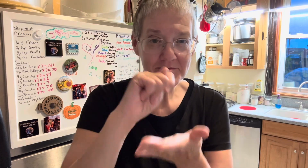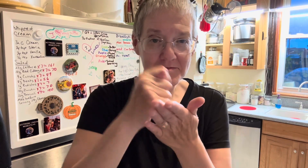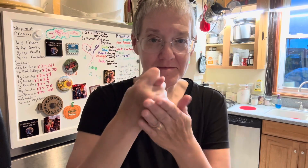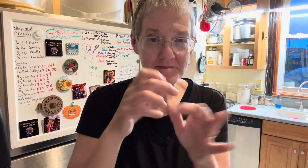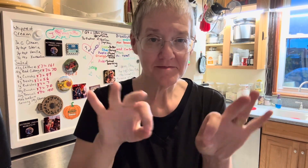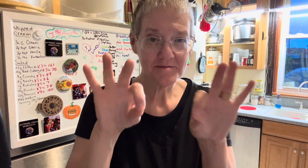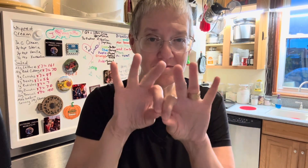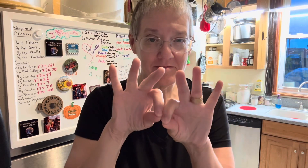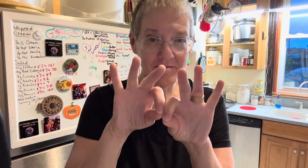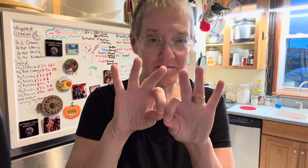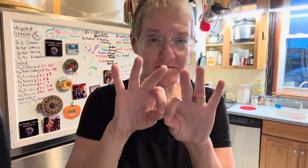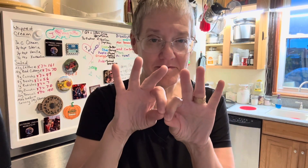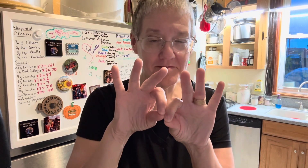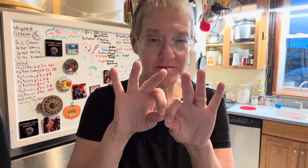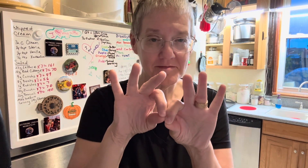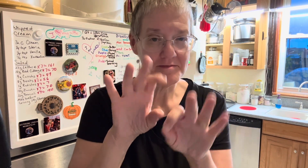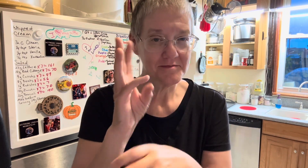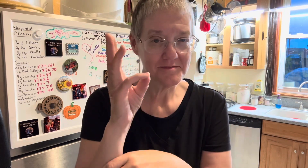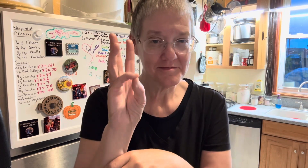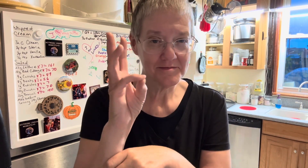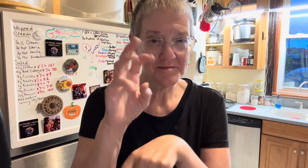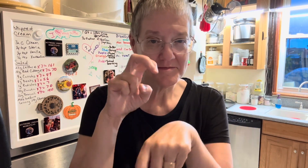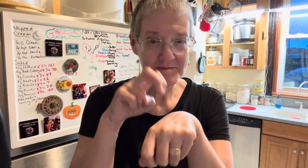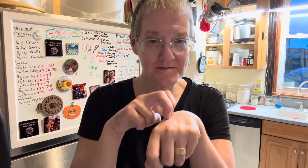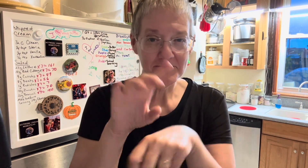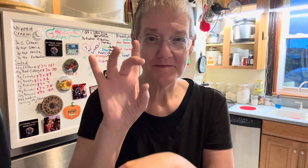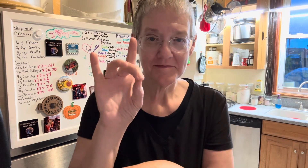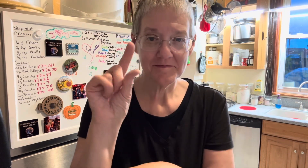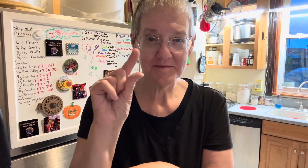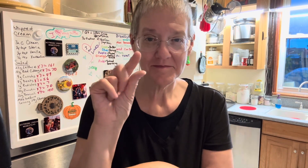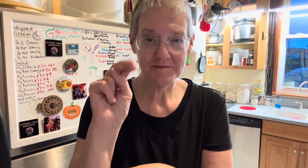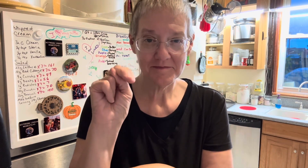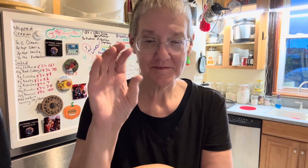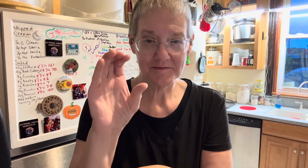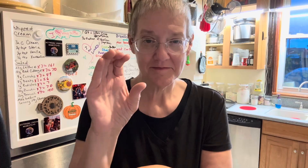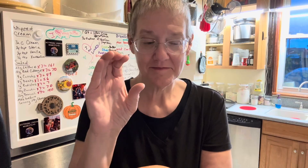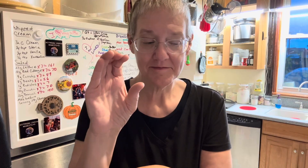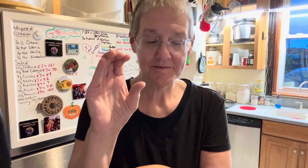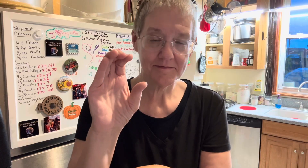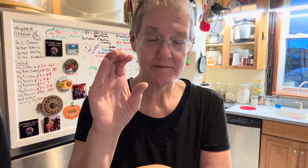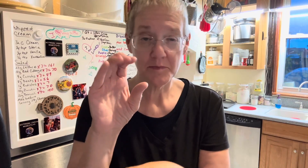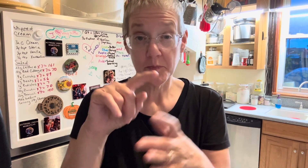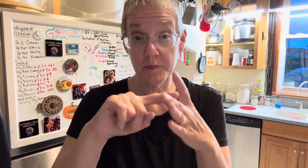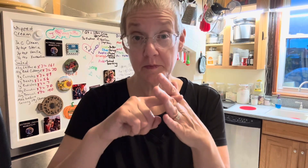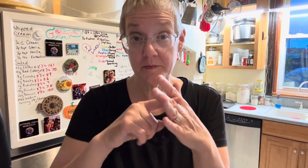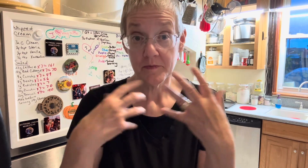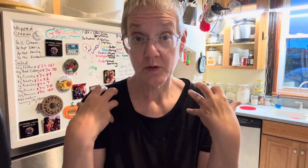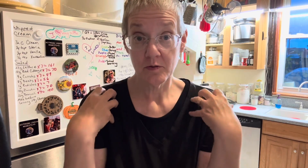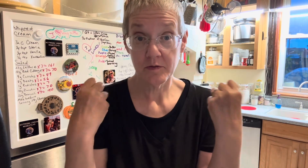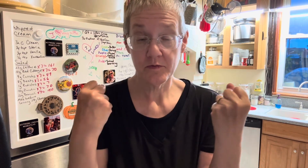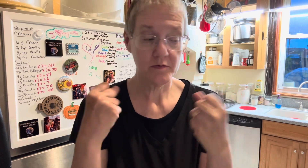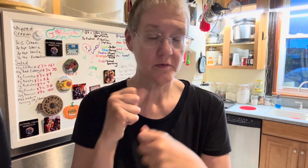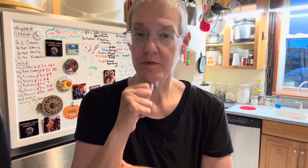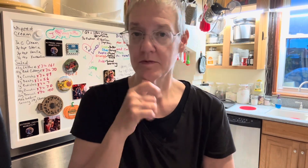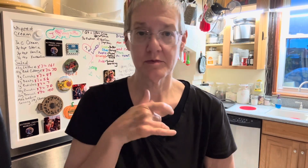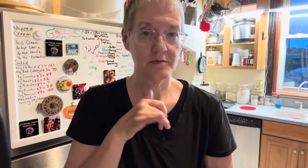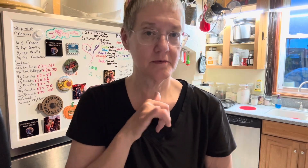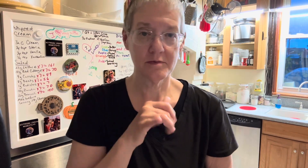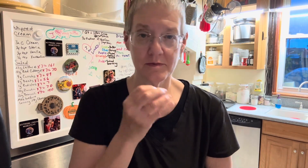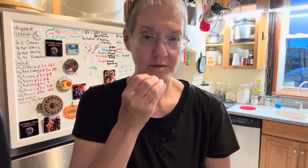eats 2 tortillas worth of chips. So 16 chips, 8 grams of net carbs. During recovery, he's